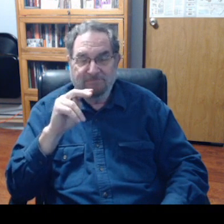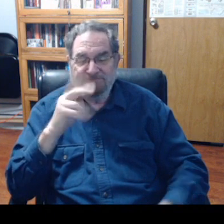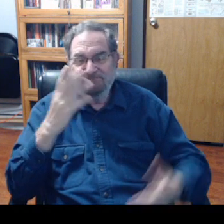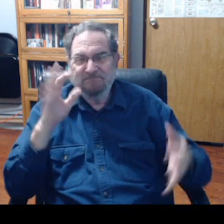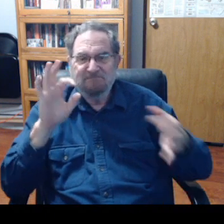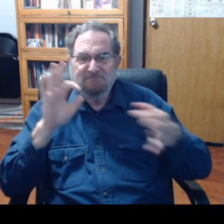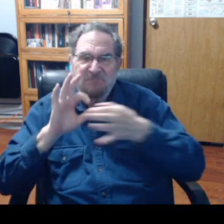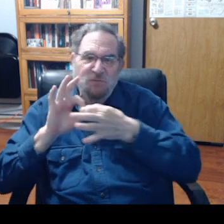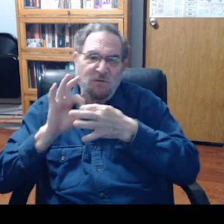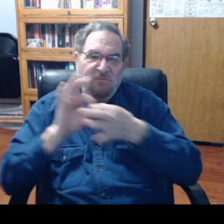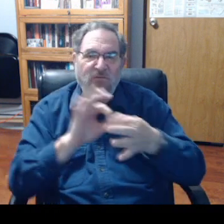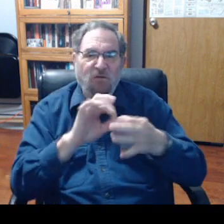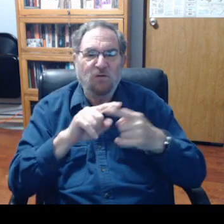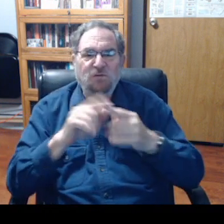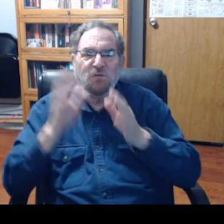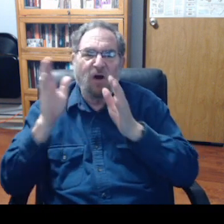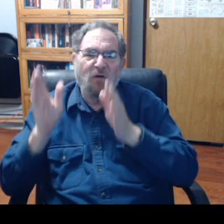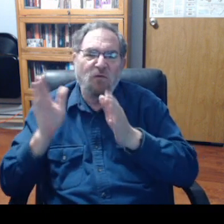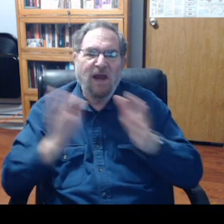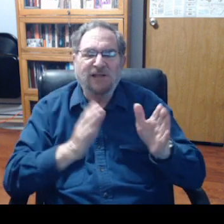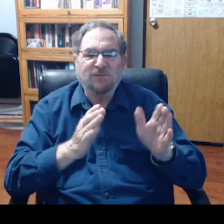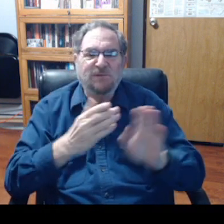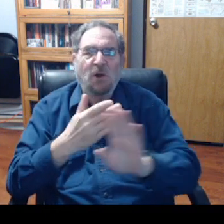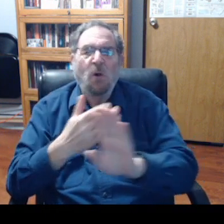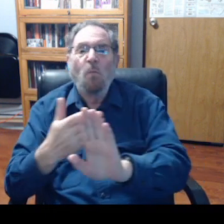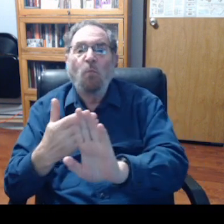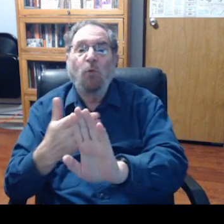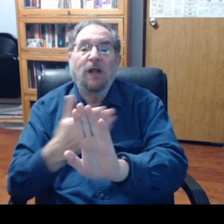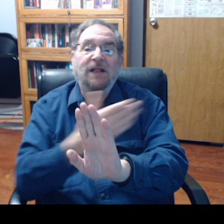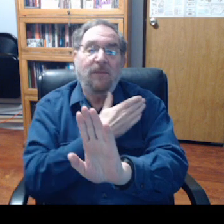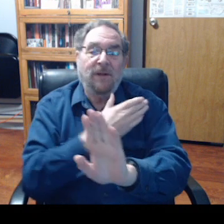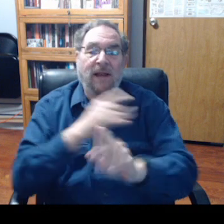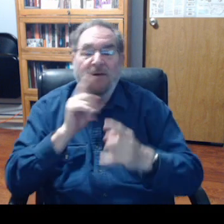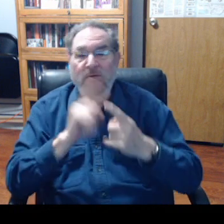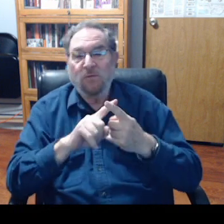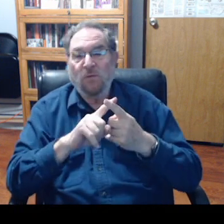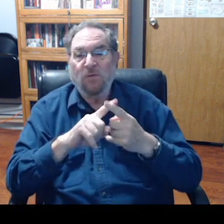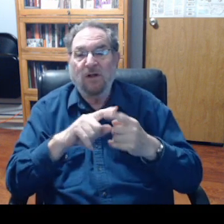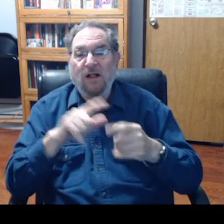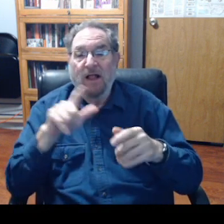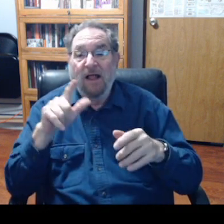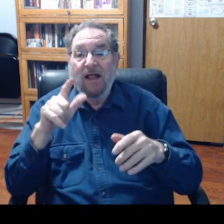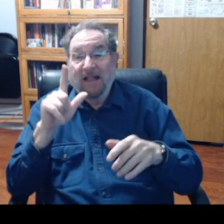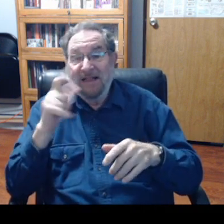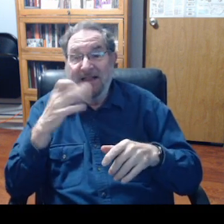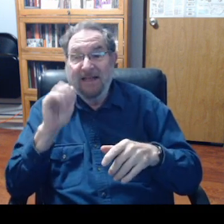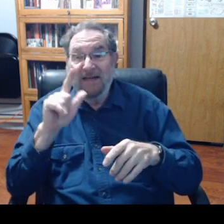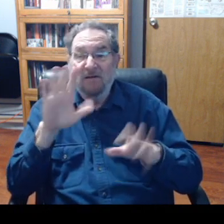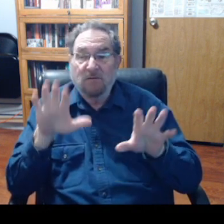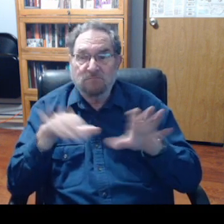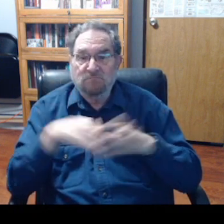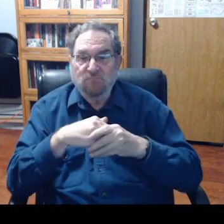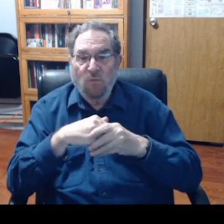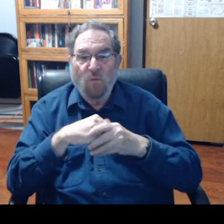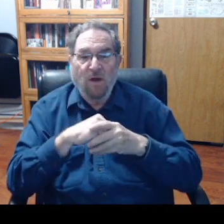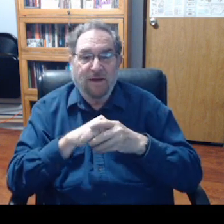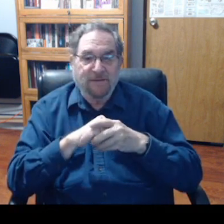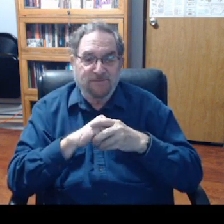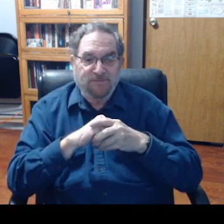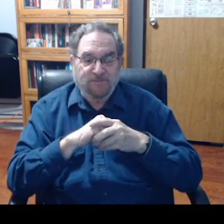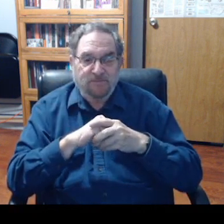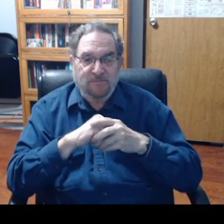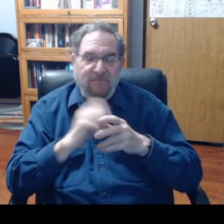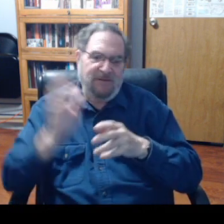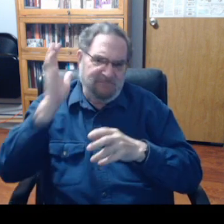Shidukin, refer to arrangement preliminary to the legal